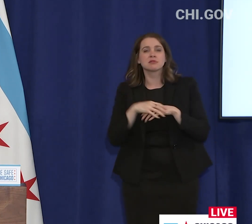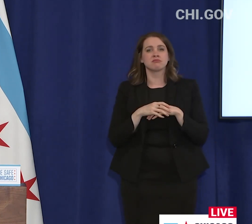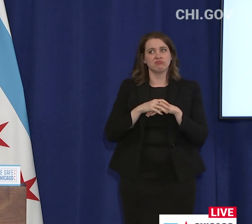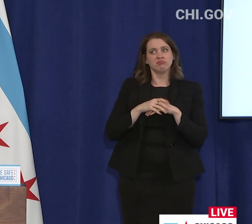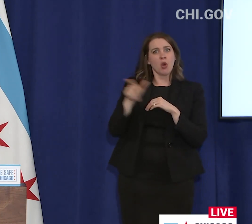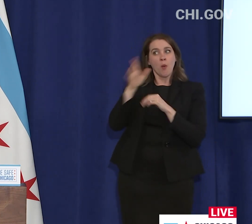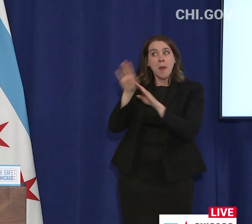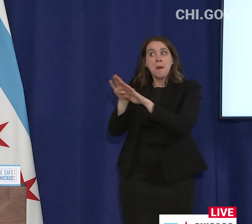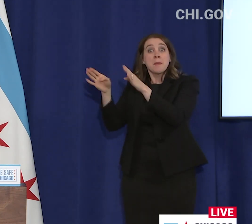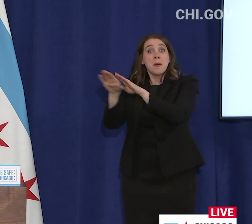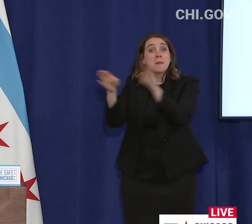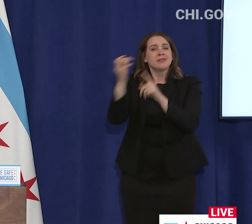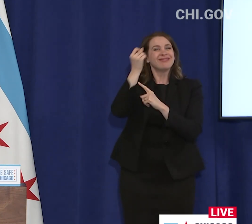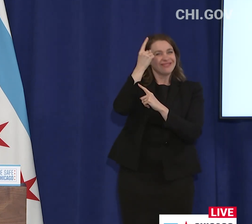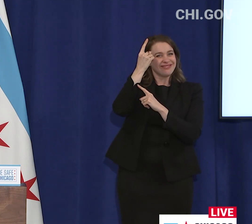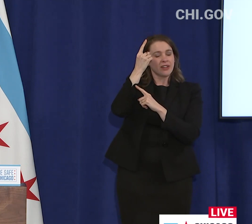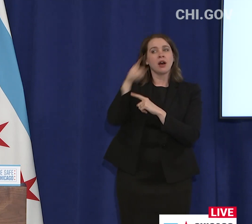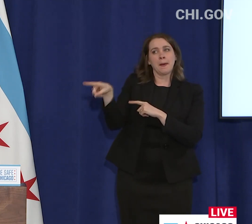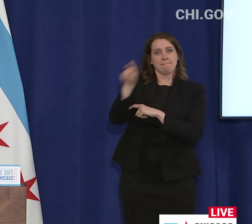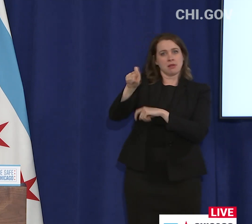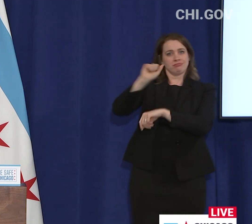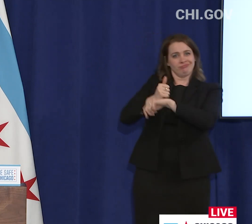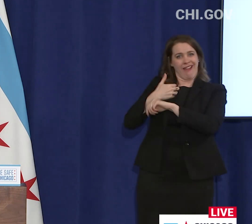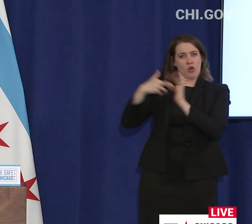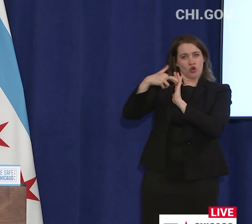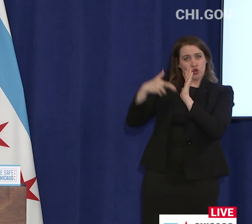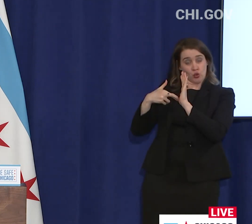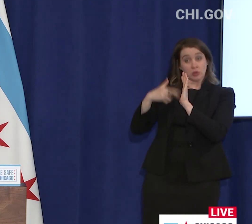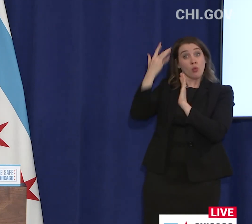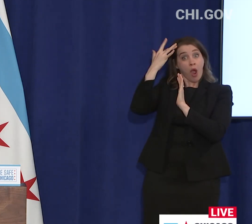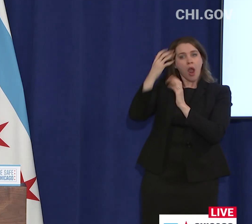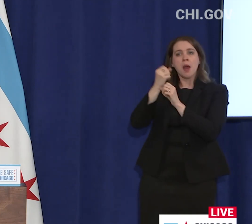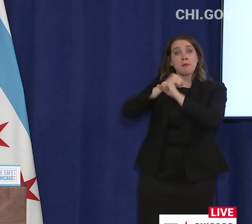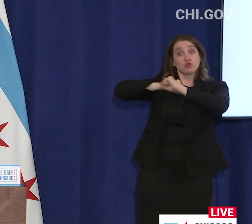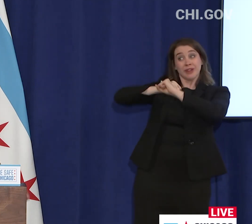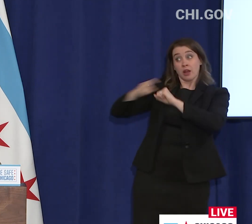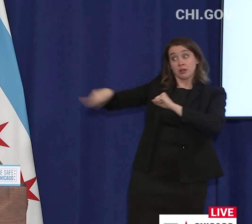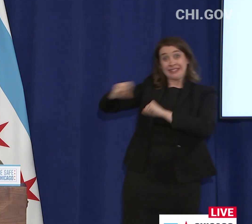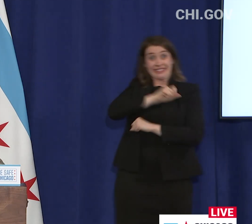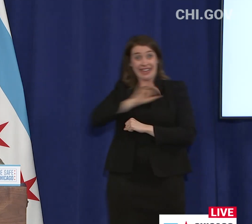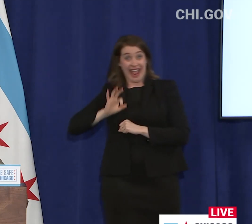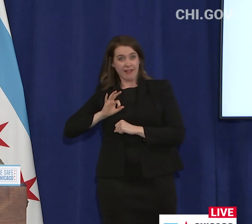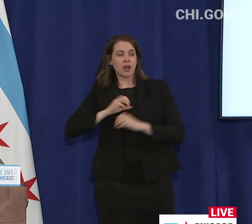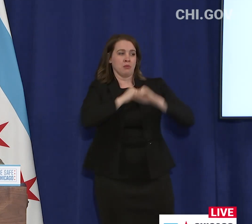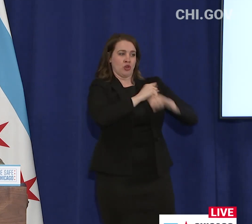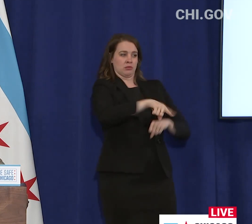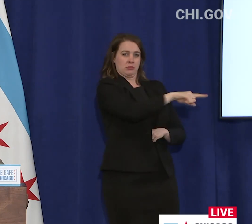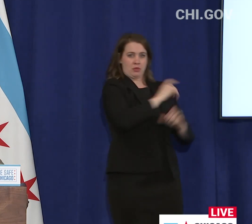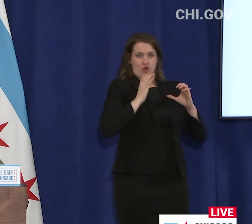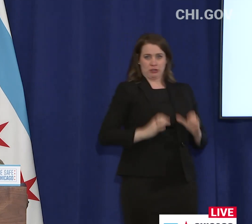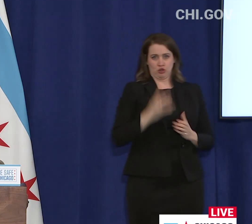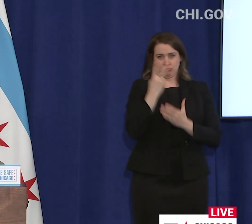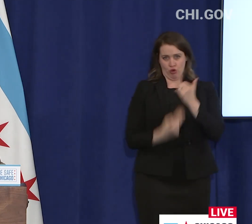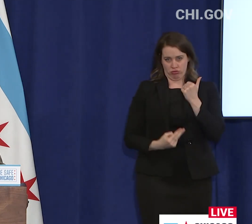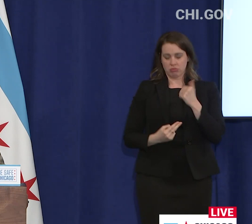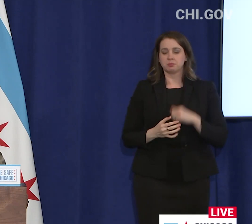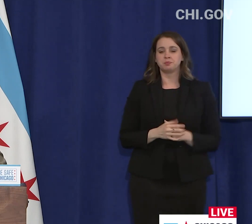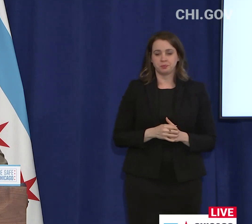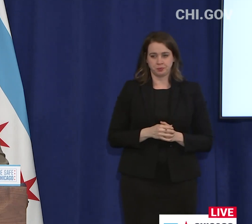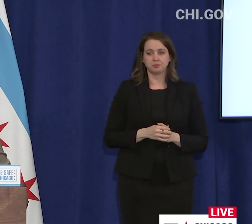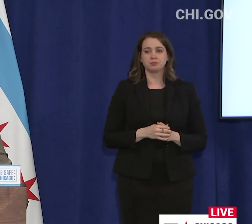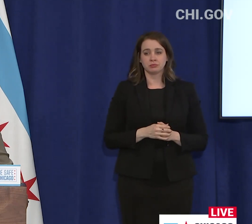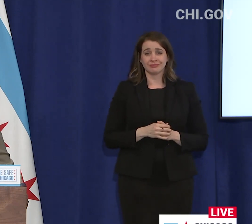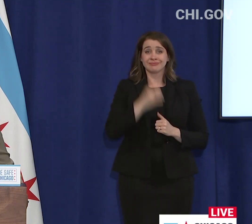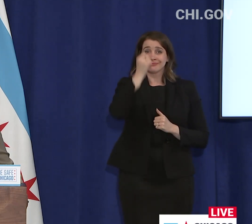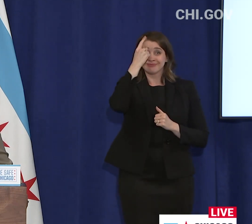barbershops, with precautions in place to protect workers and customers. We will also be reopening